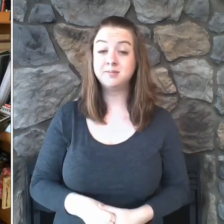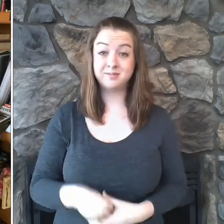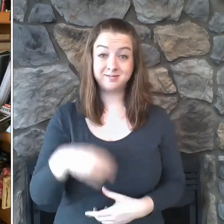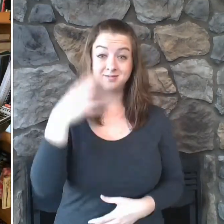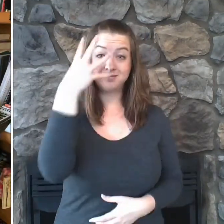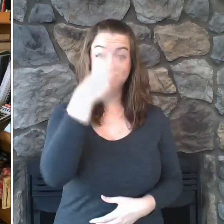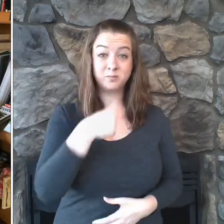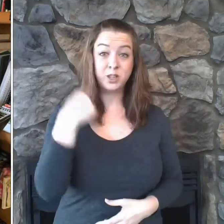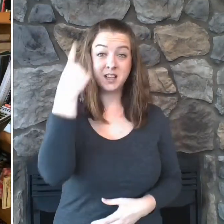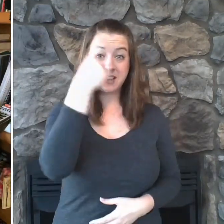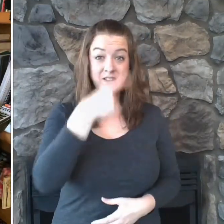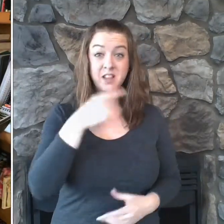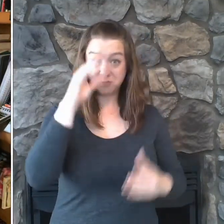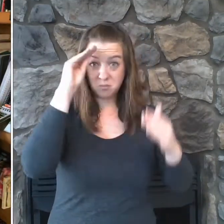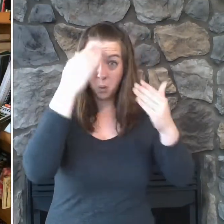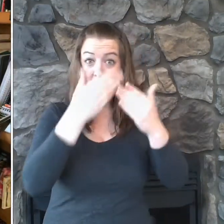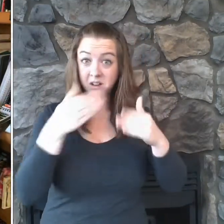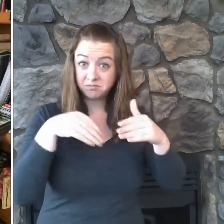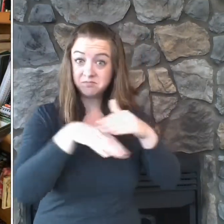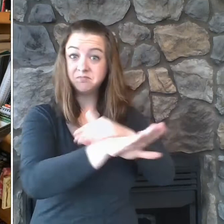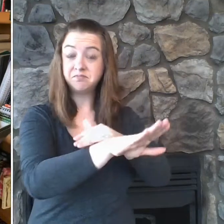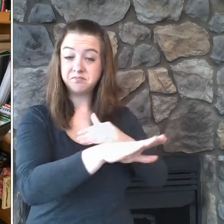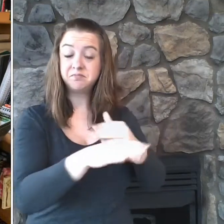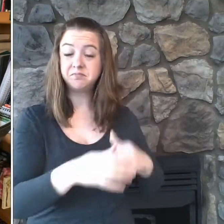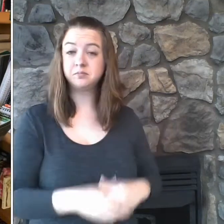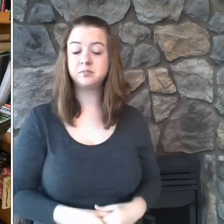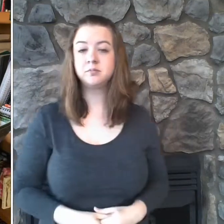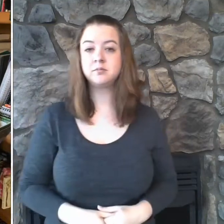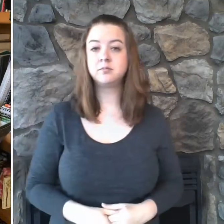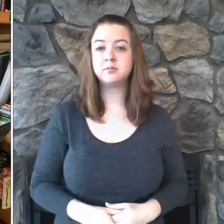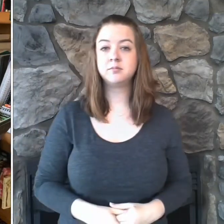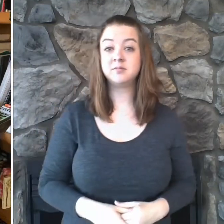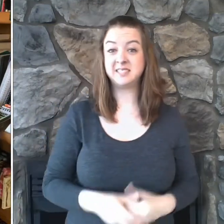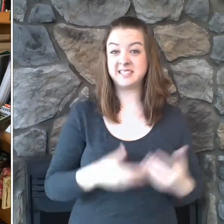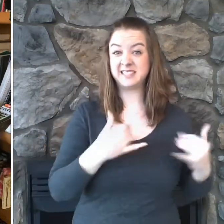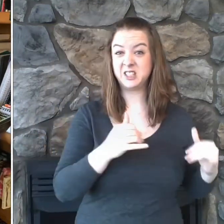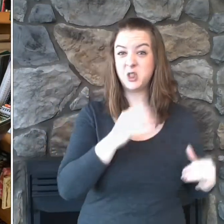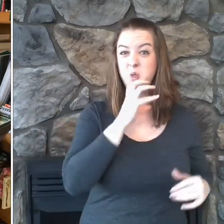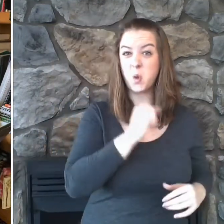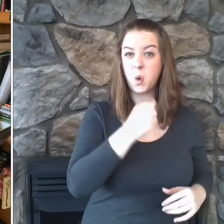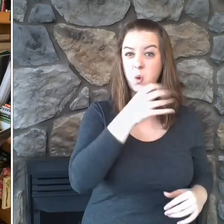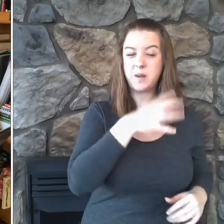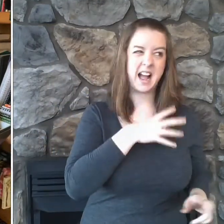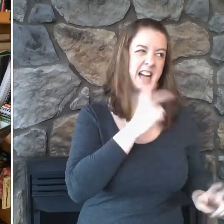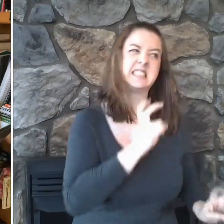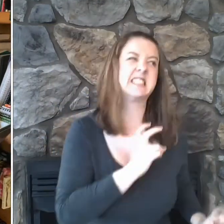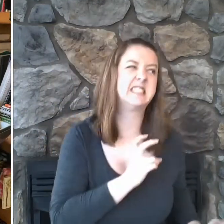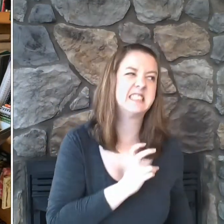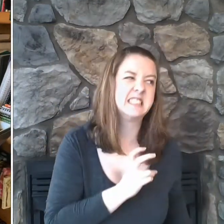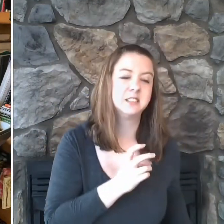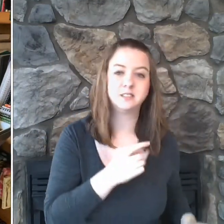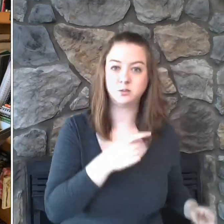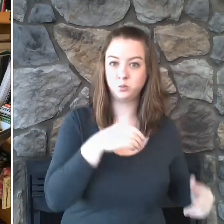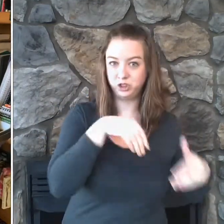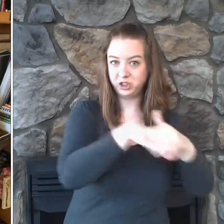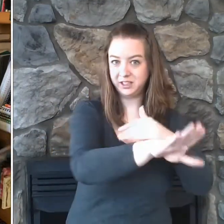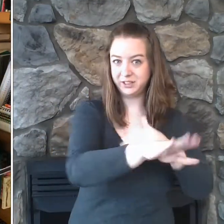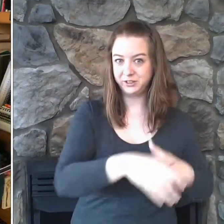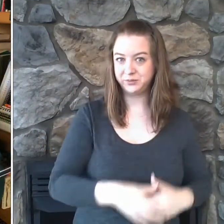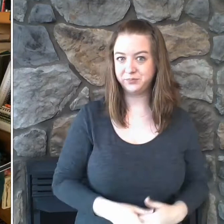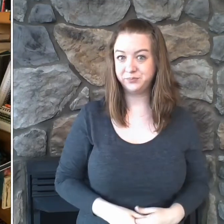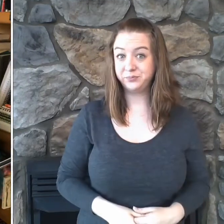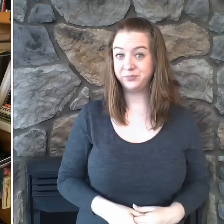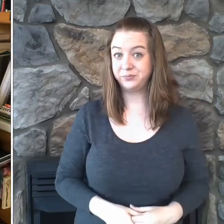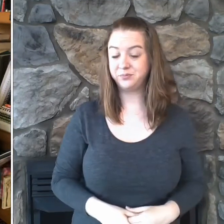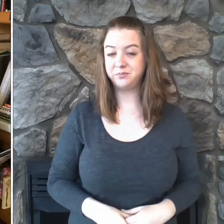Pretty Face did as she was told, even though the old woman hissed at her as she entered the stone wigwam.